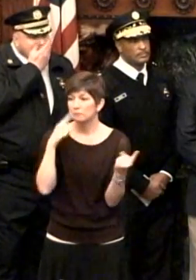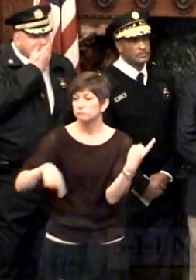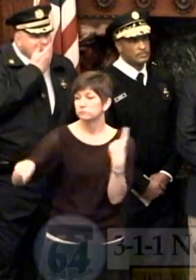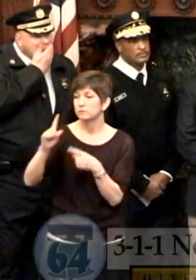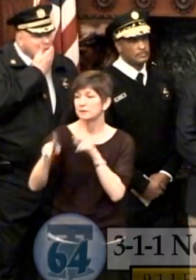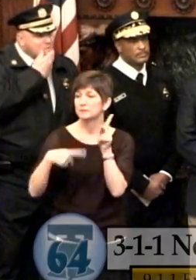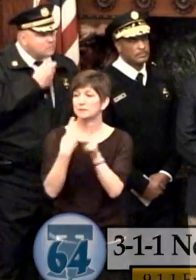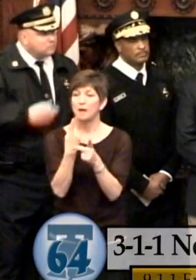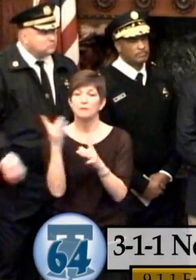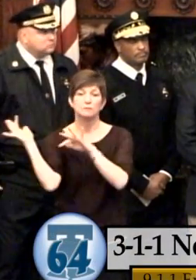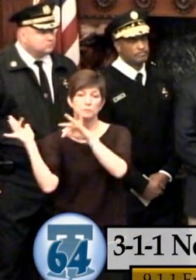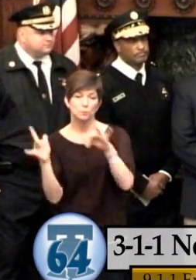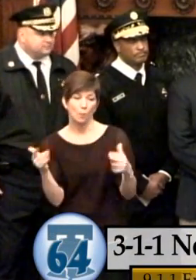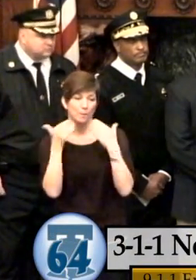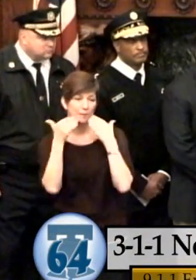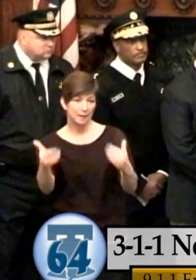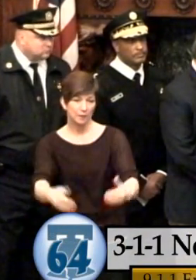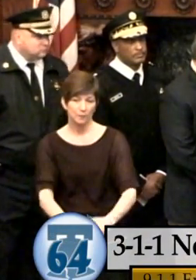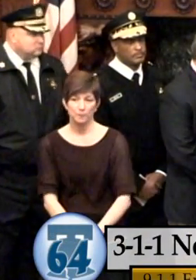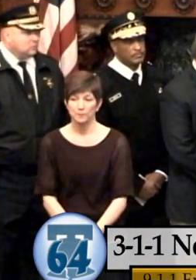like this. Thanks.